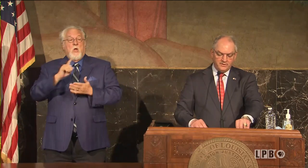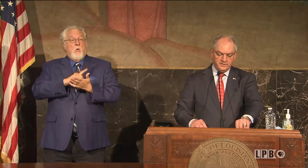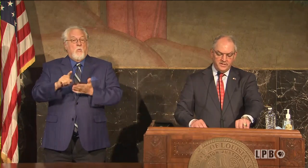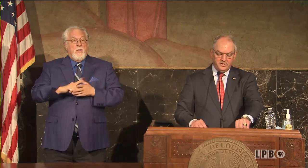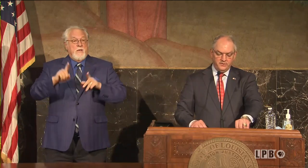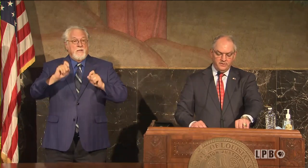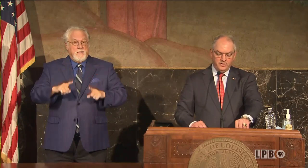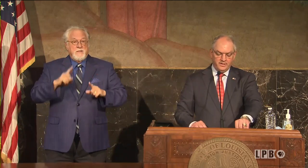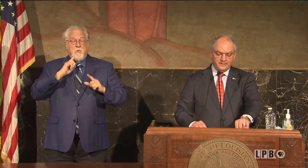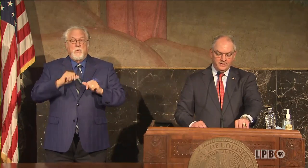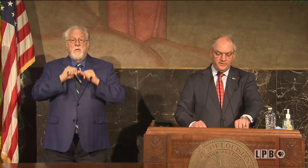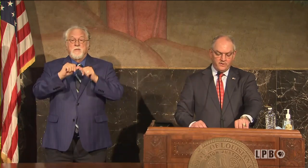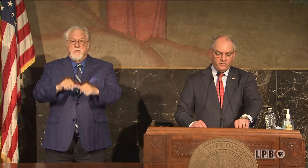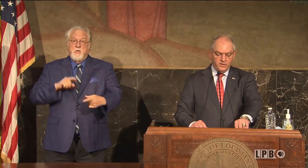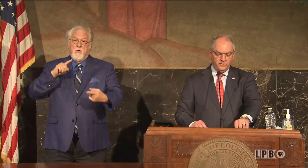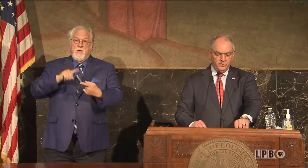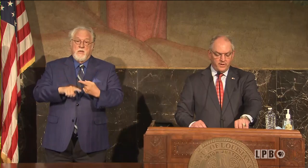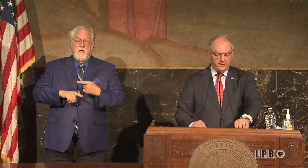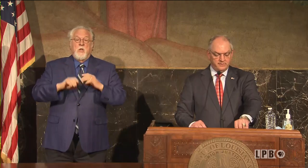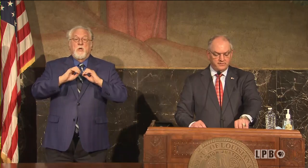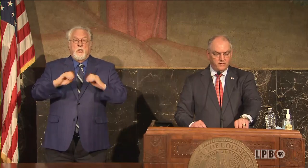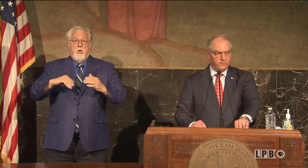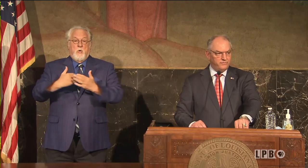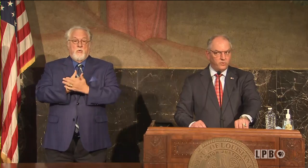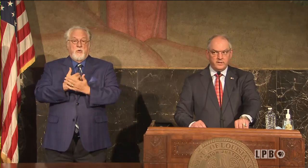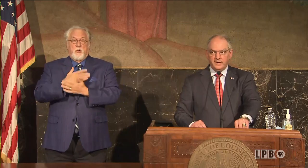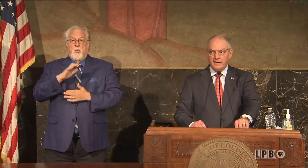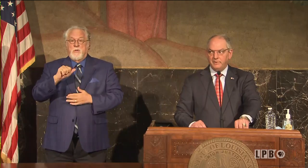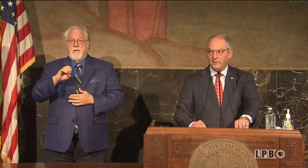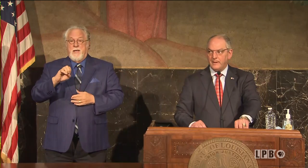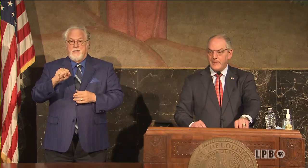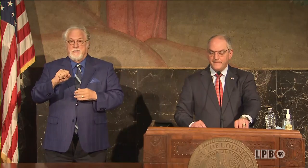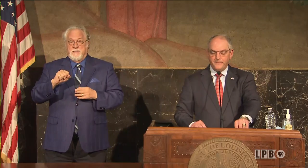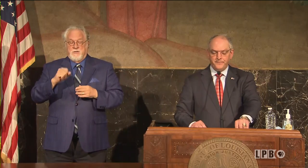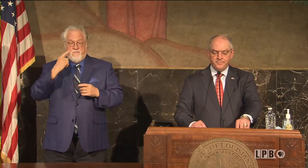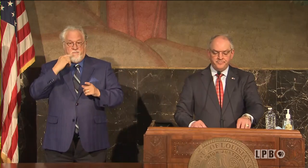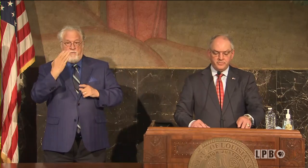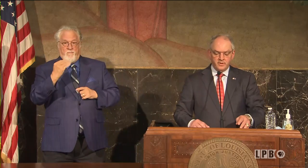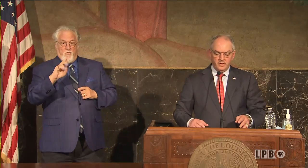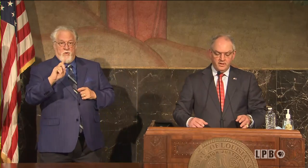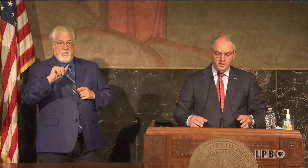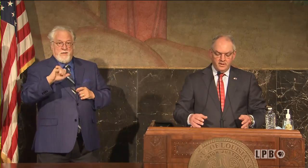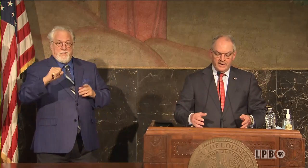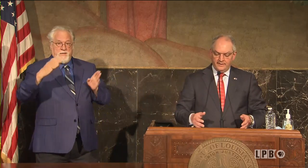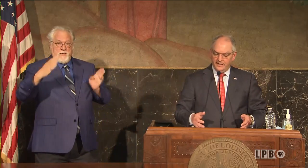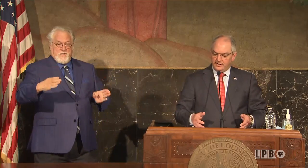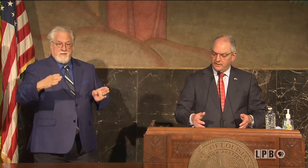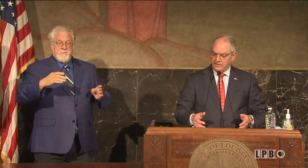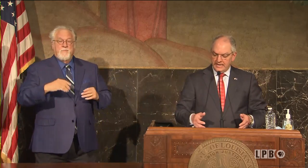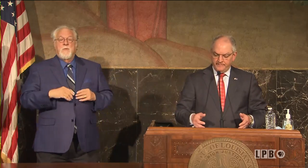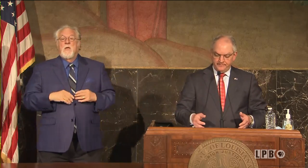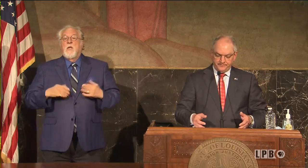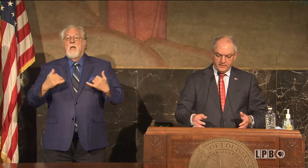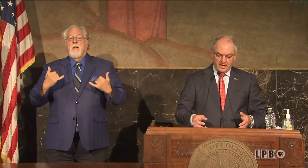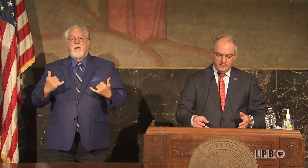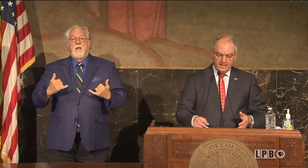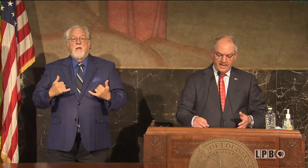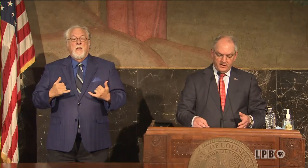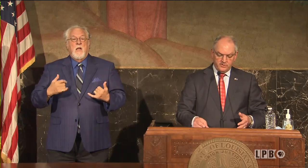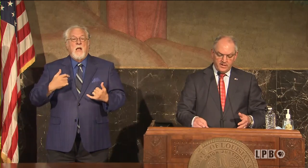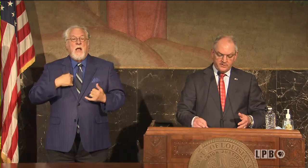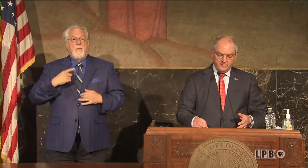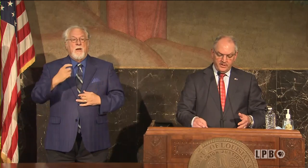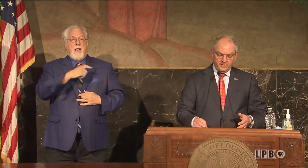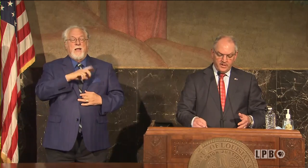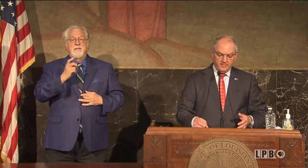testing shall continue until there are no new cases over a 14-day period. Now, at this time, I'm going to